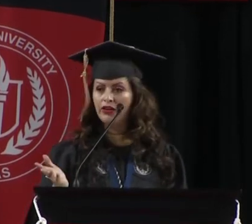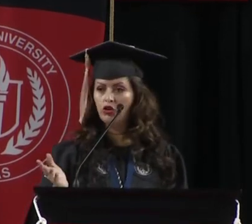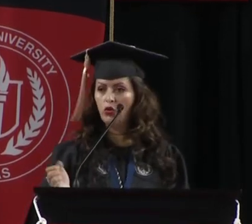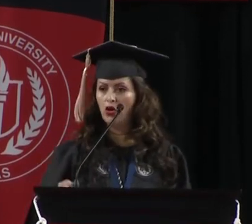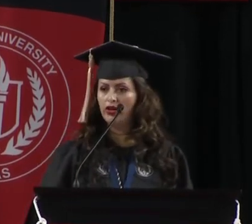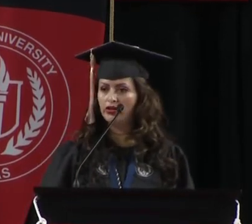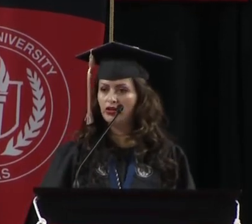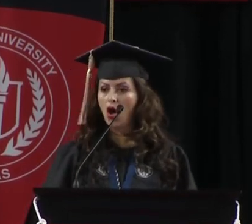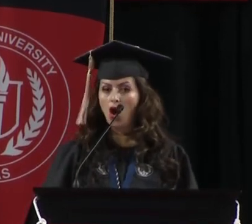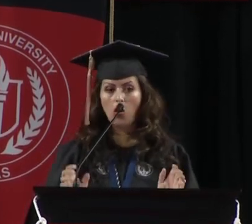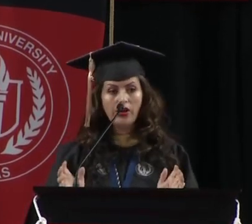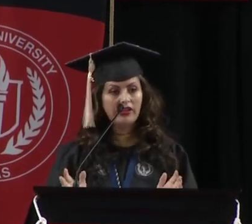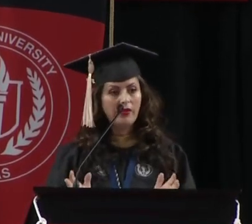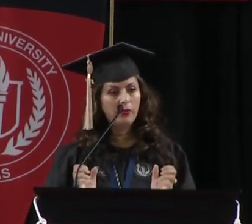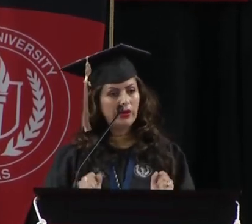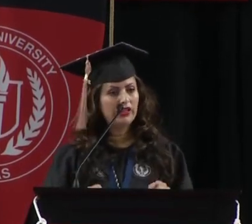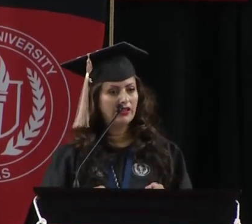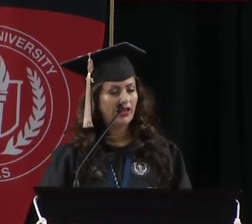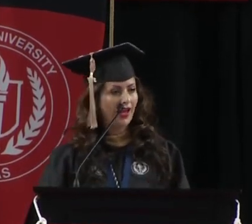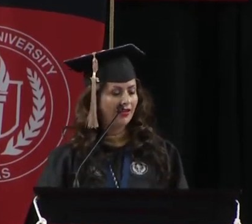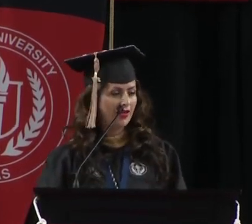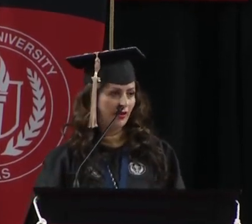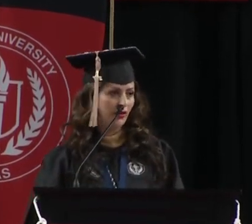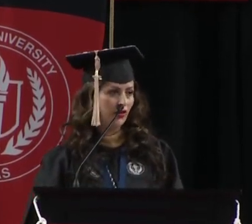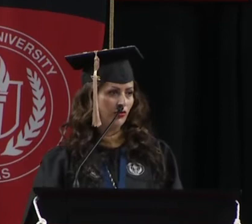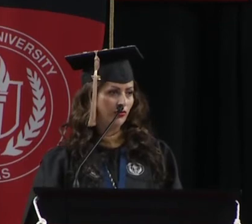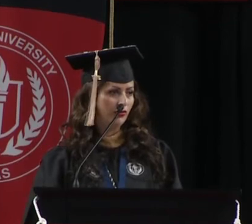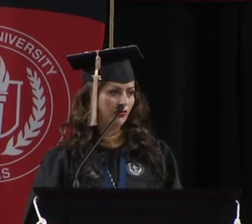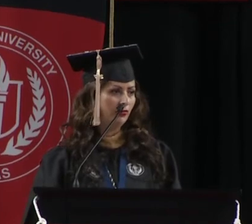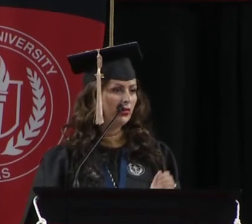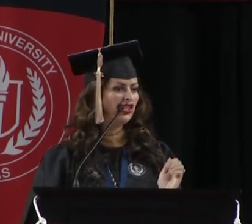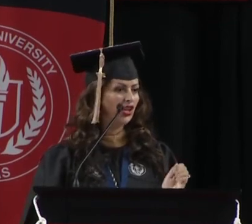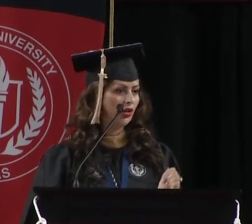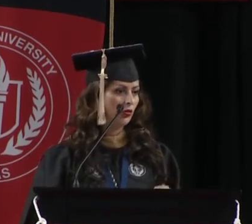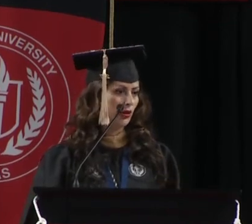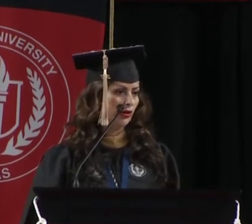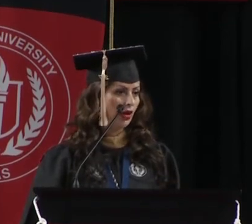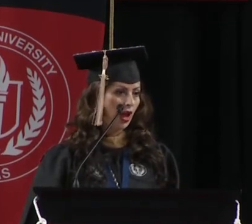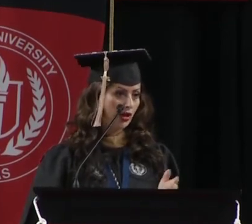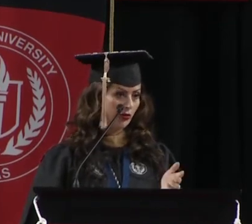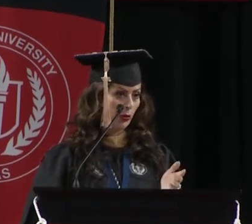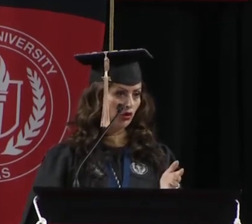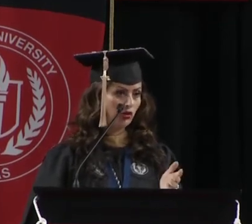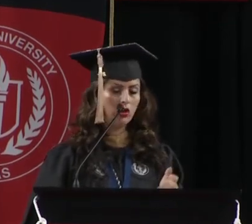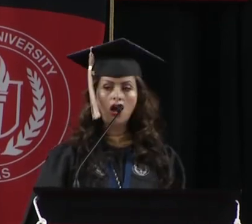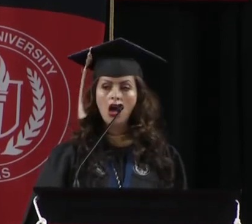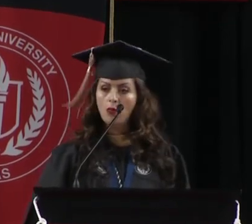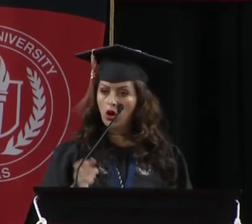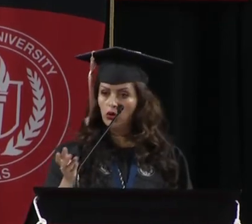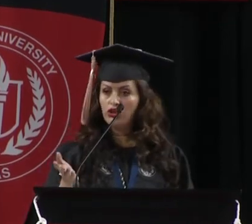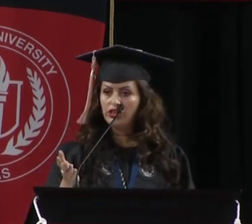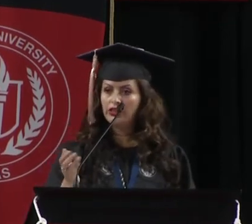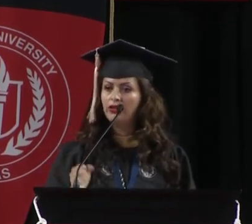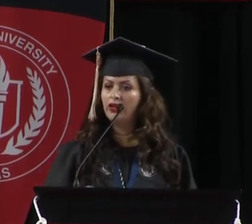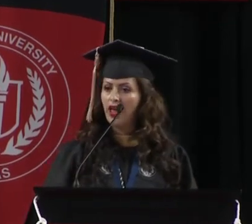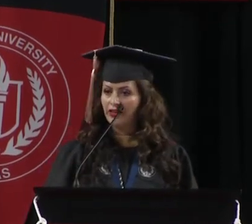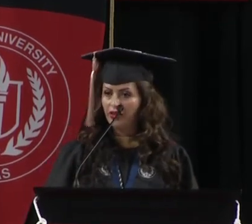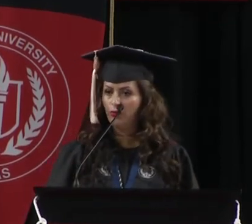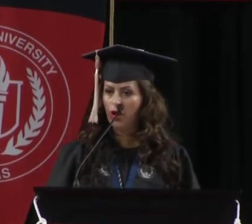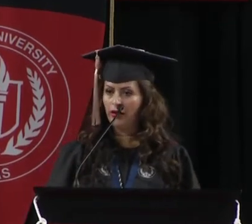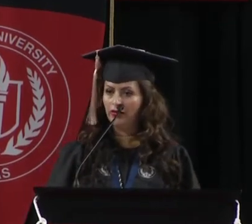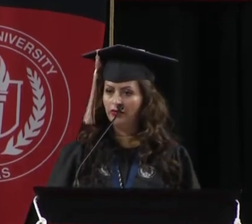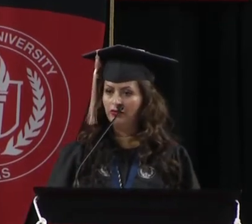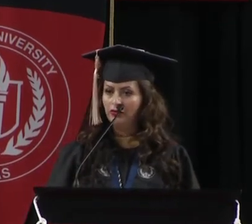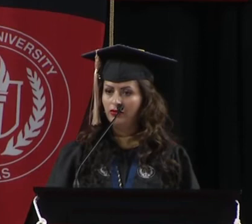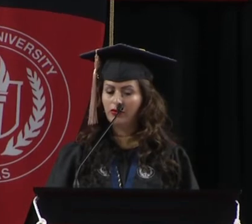Be kind to others. Always say please and thank you. Be genuine, and if possible, volunteer and